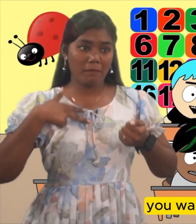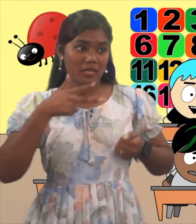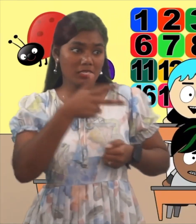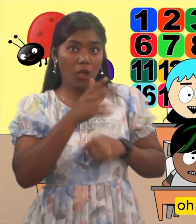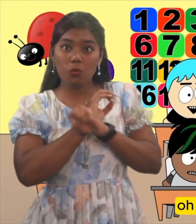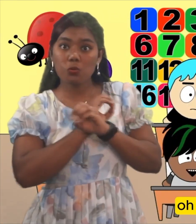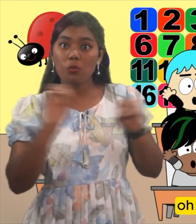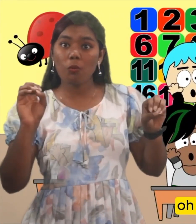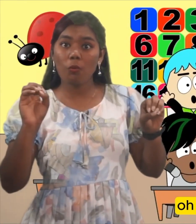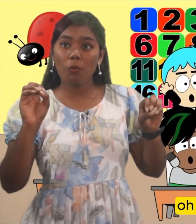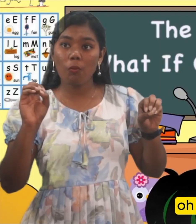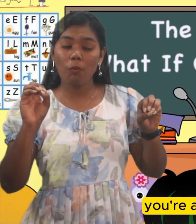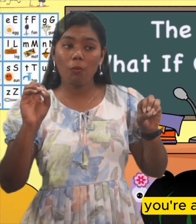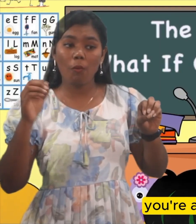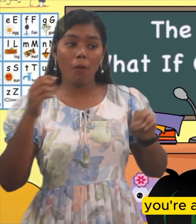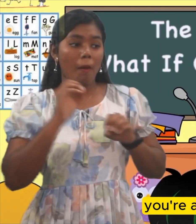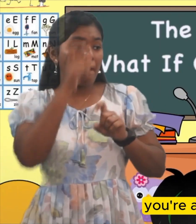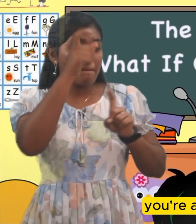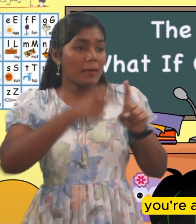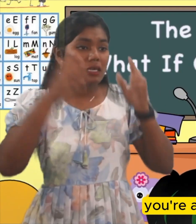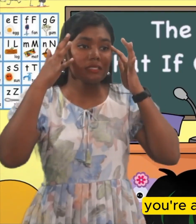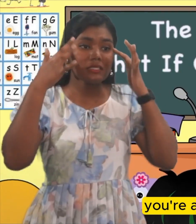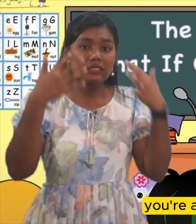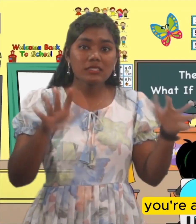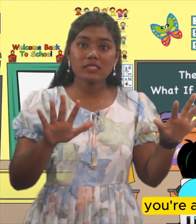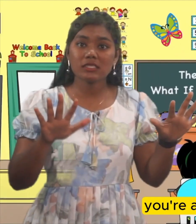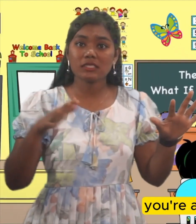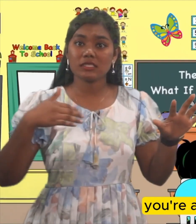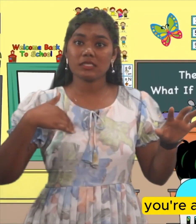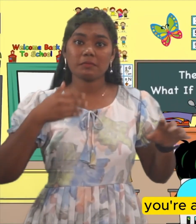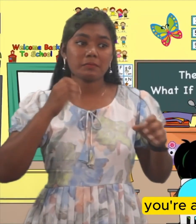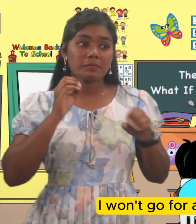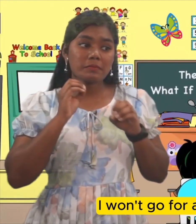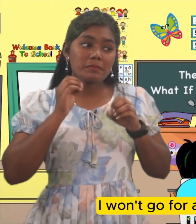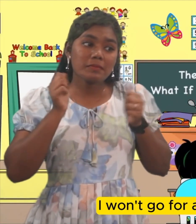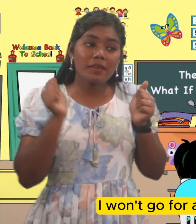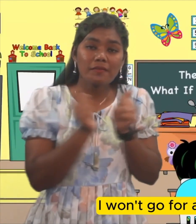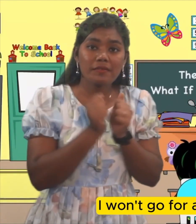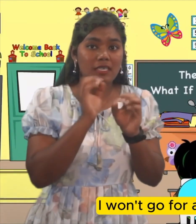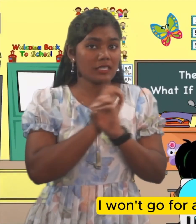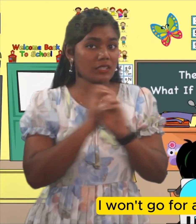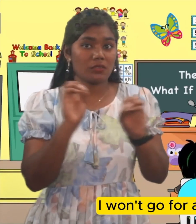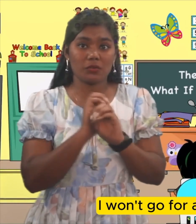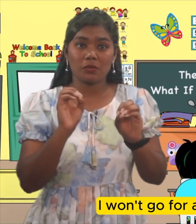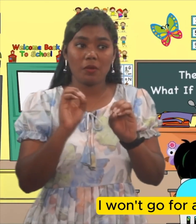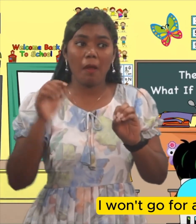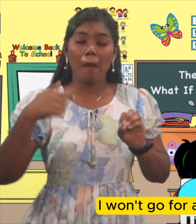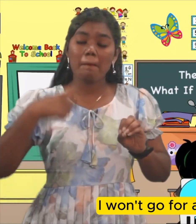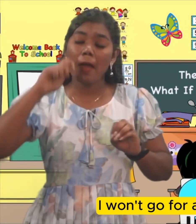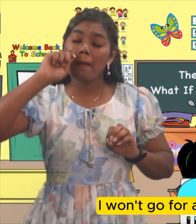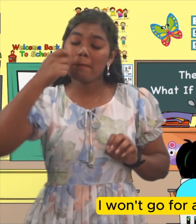Oh no. You're a stranger. I won't go for a ride in your